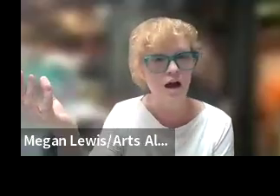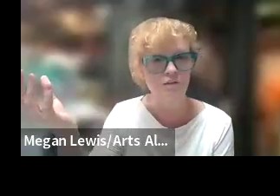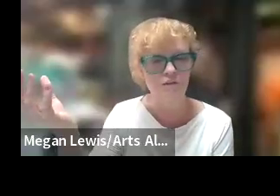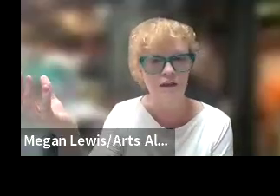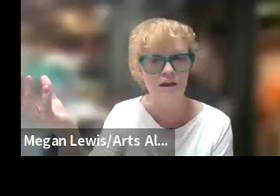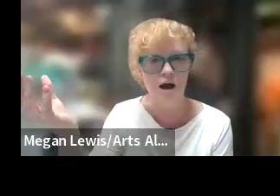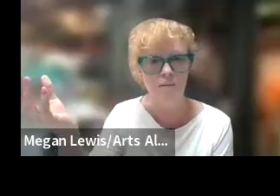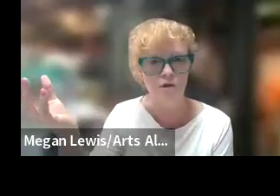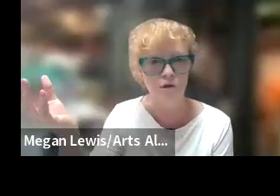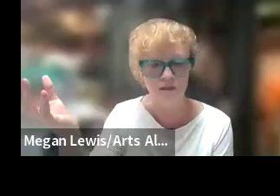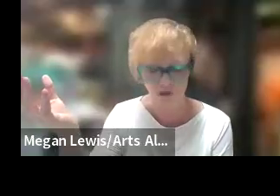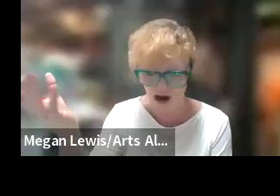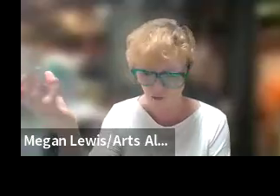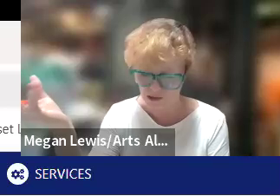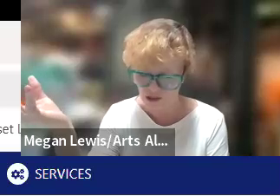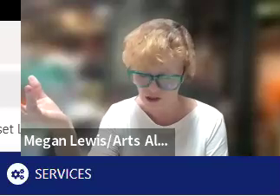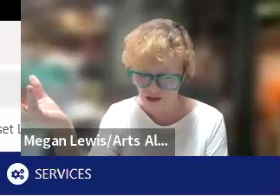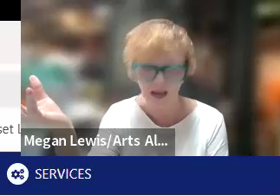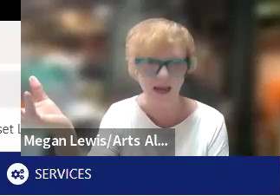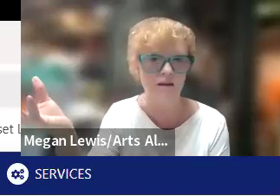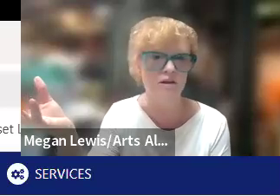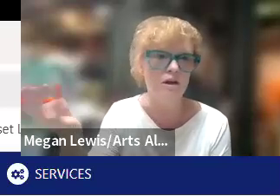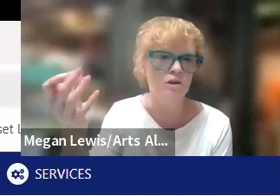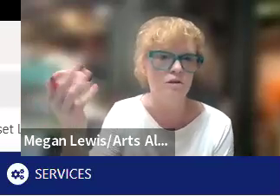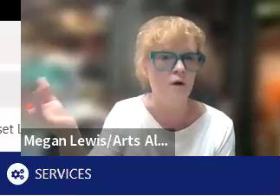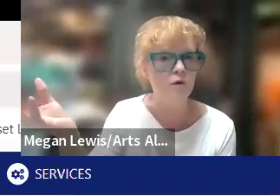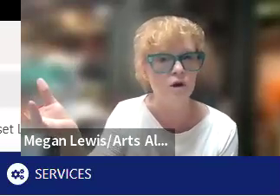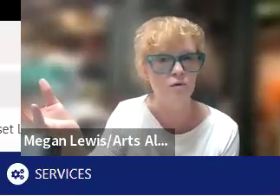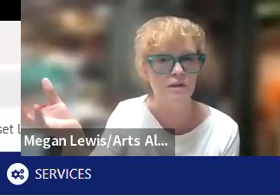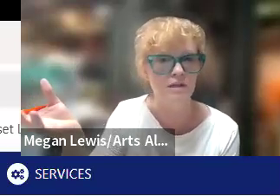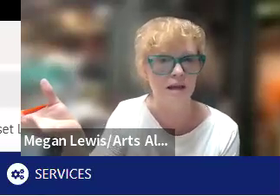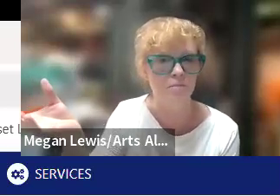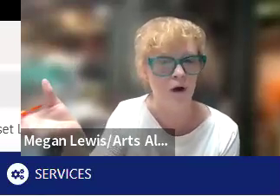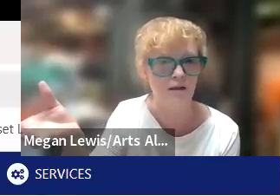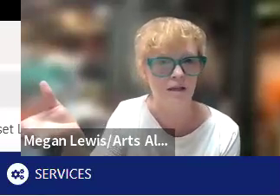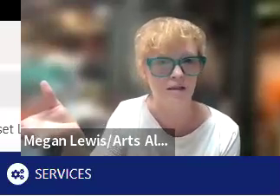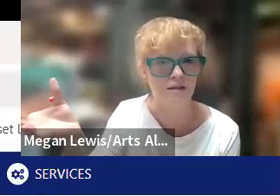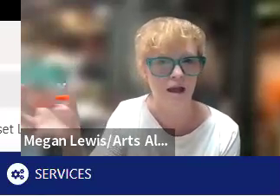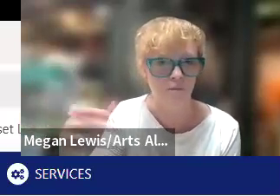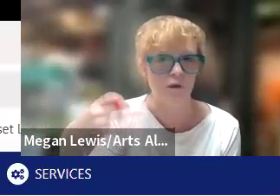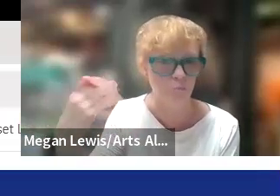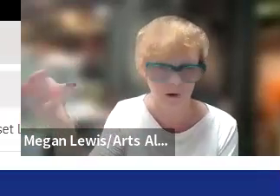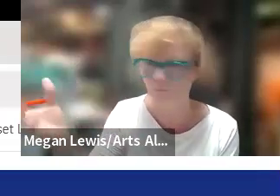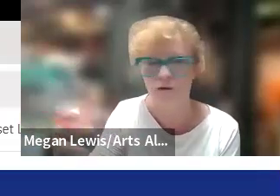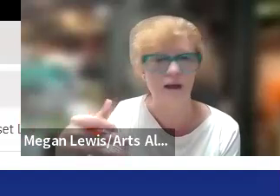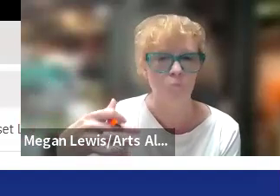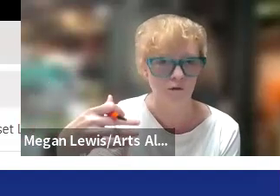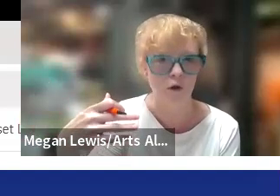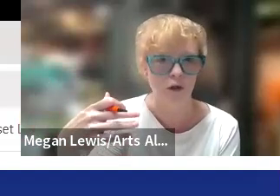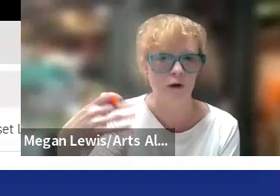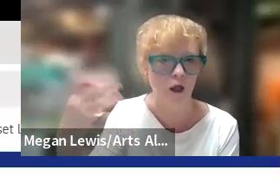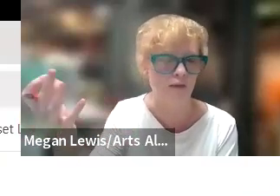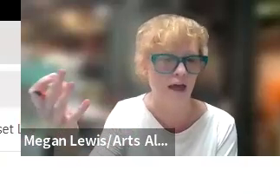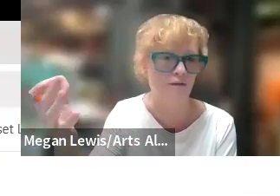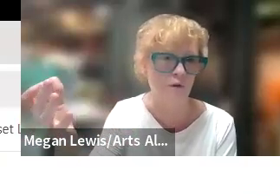percentage of the opportunities are acquisitions? And do folks go through the same process with providing